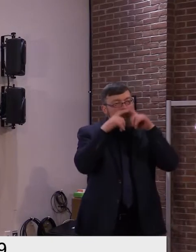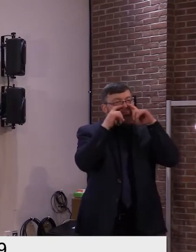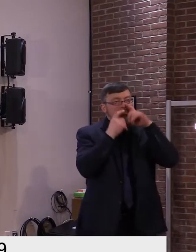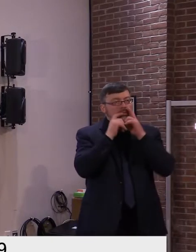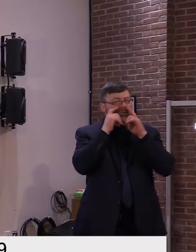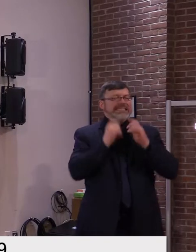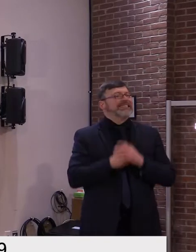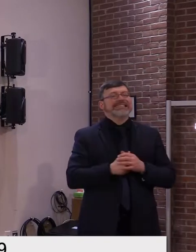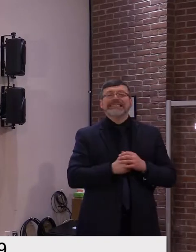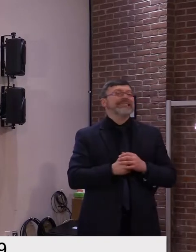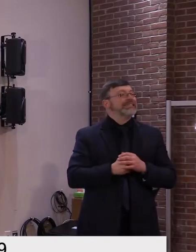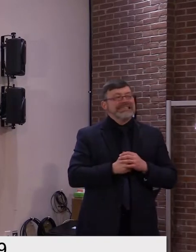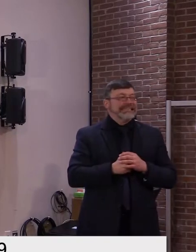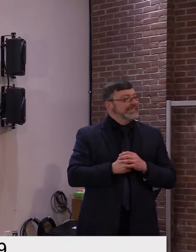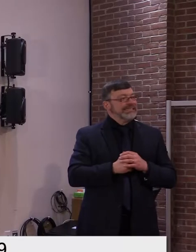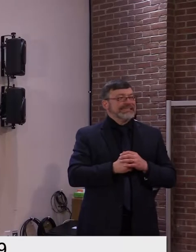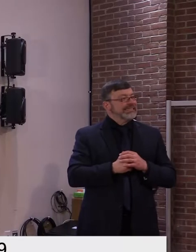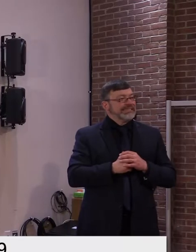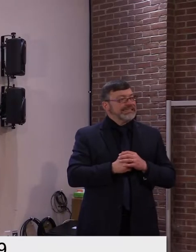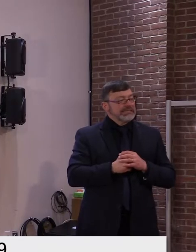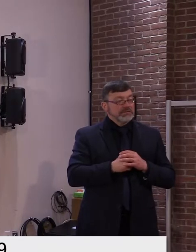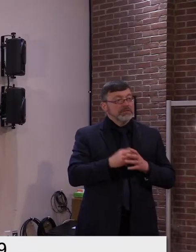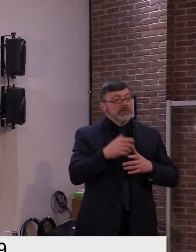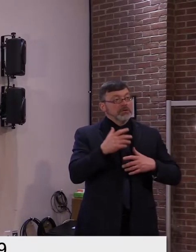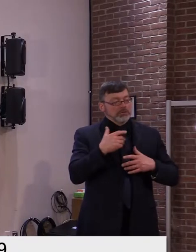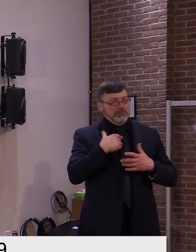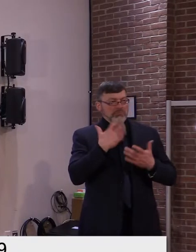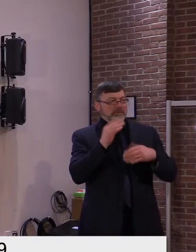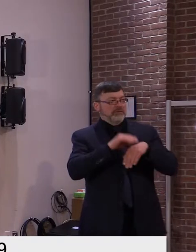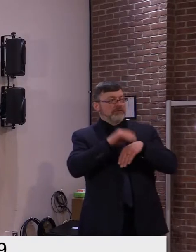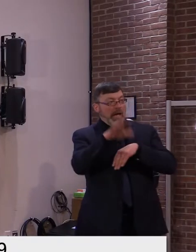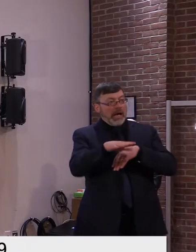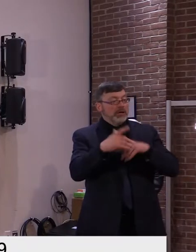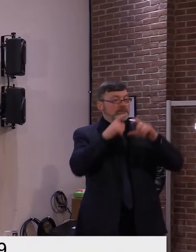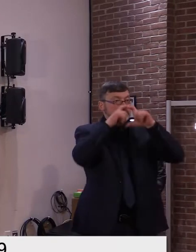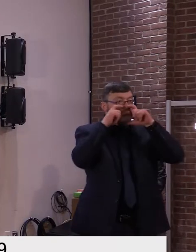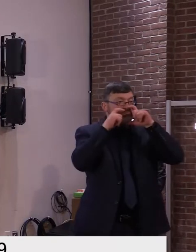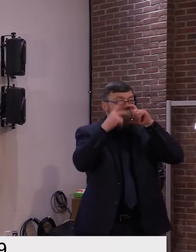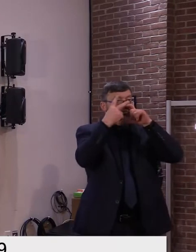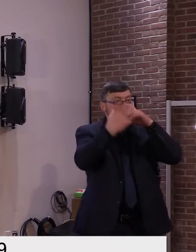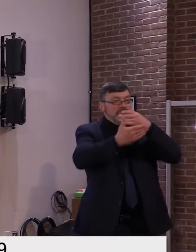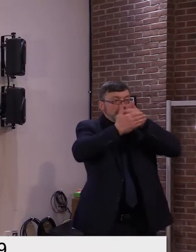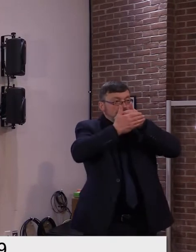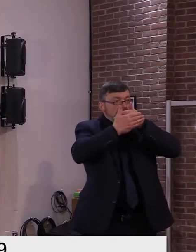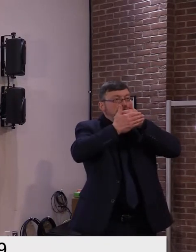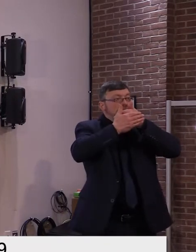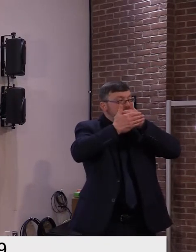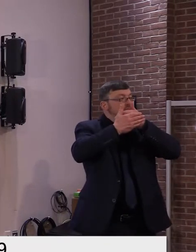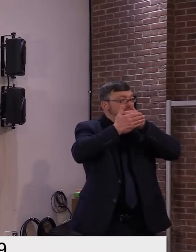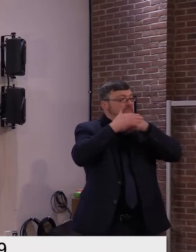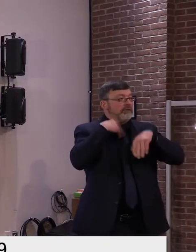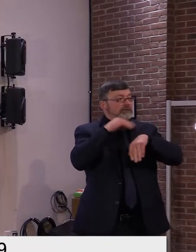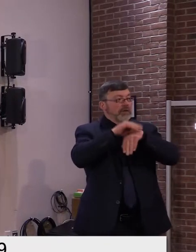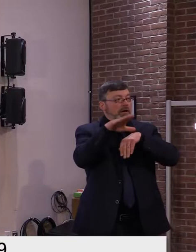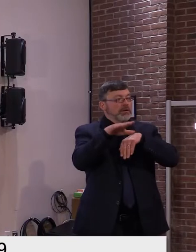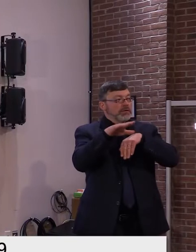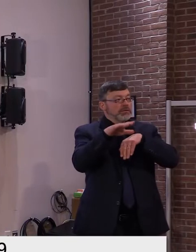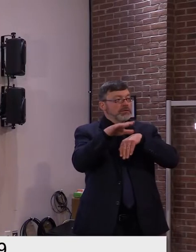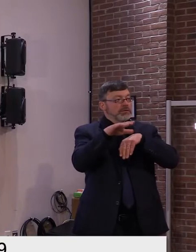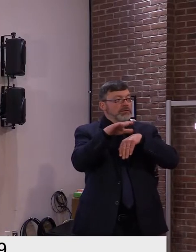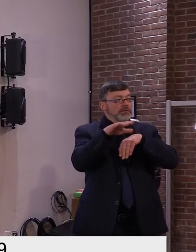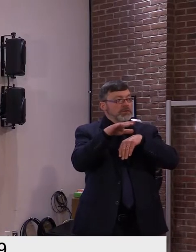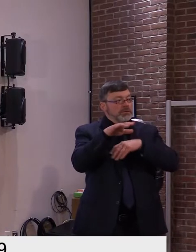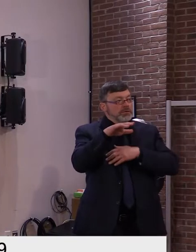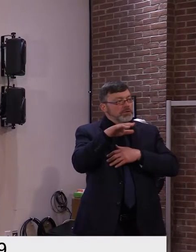CDC website will show you how. Or if you're visiting somewhere with a lot of people, come back later when